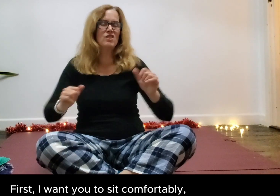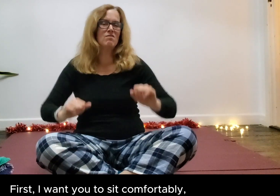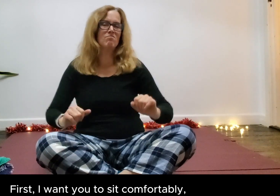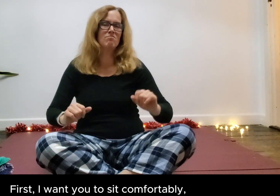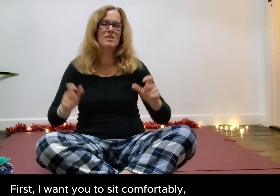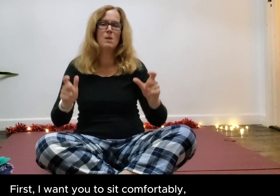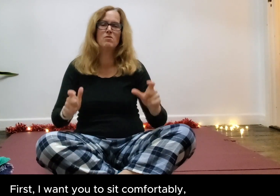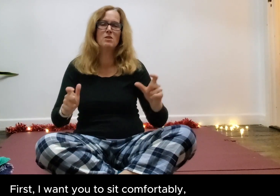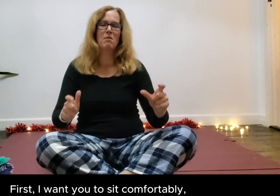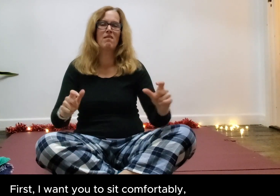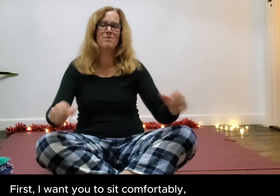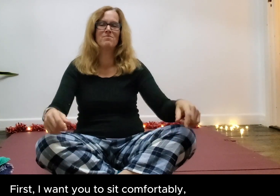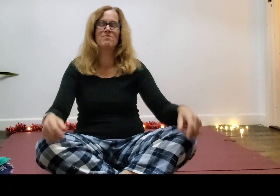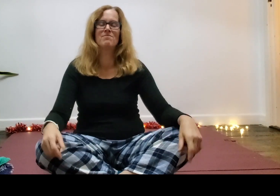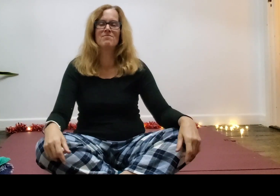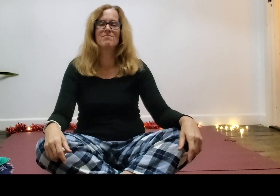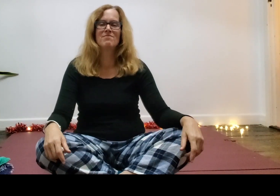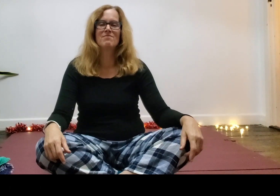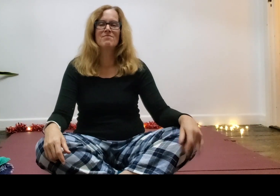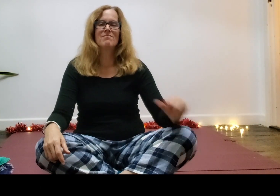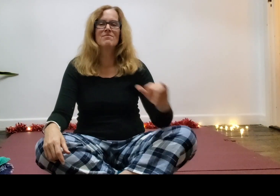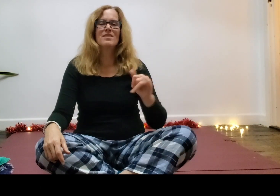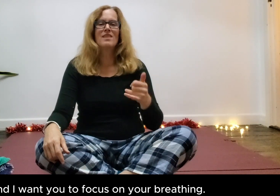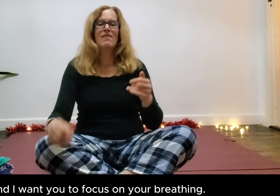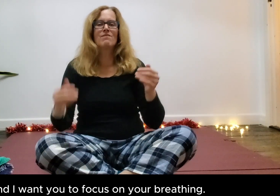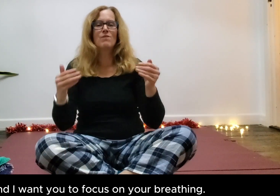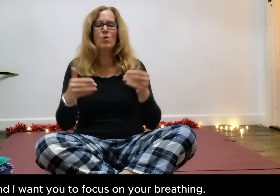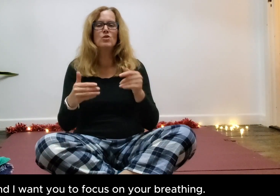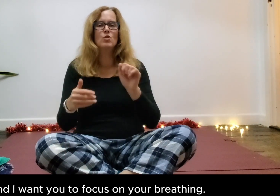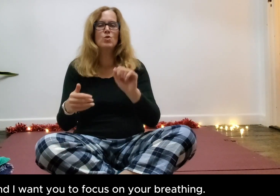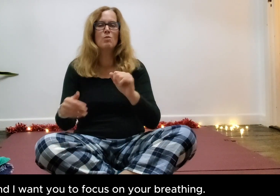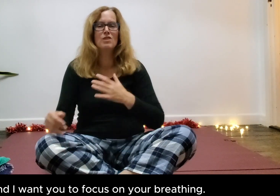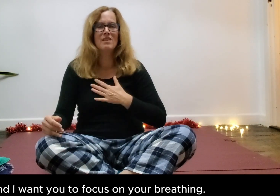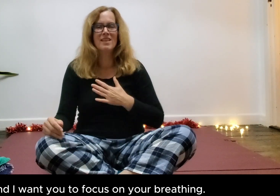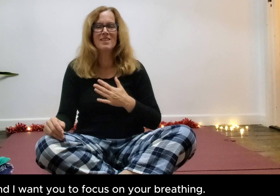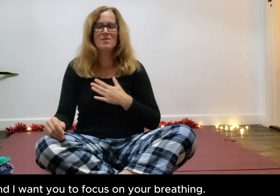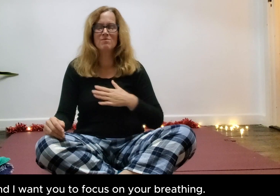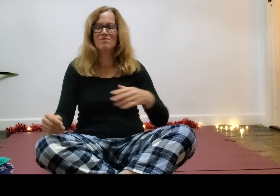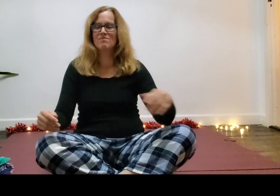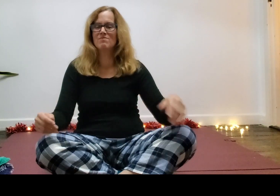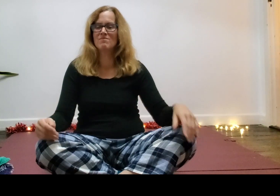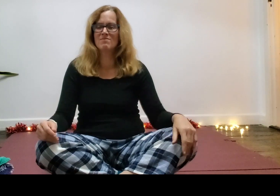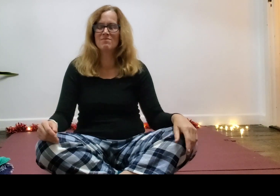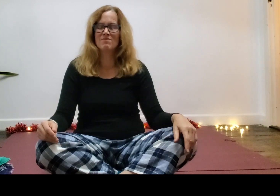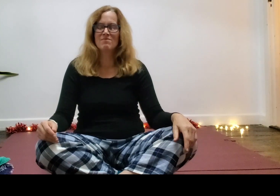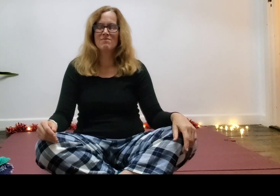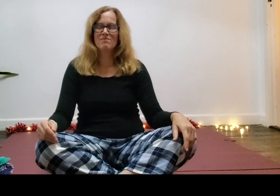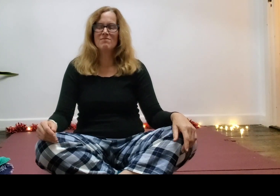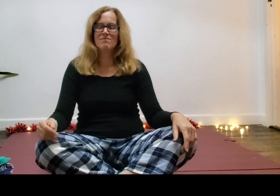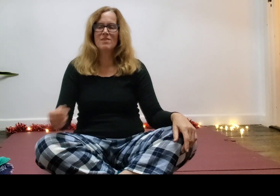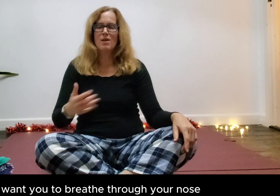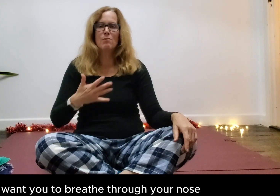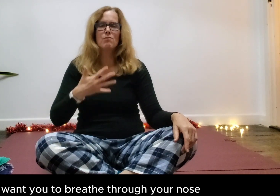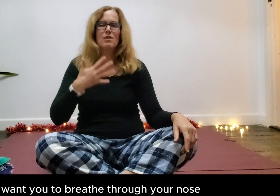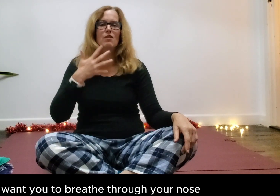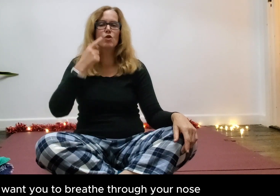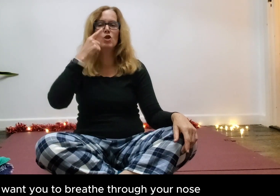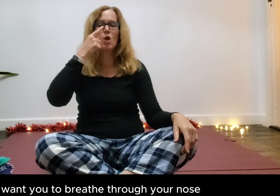First, I want you to sit comfortably and I want you to focus on your breathing. I want you to breathe through